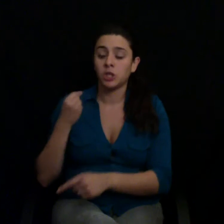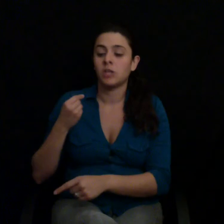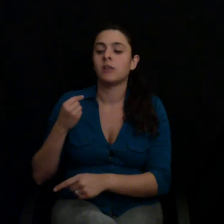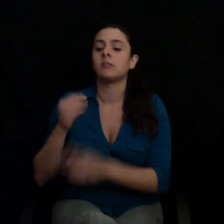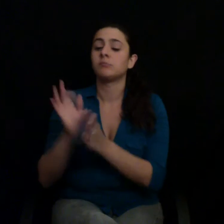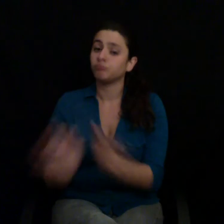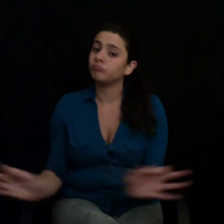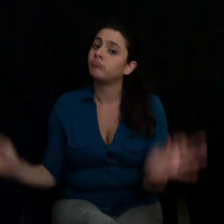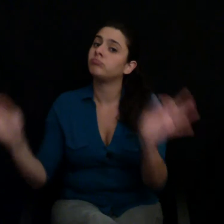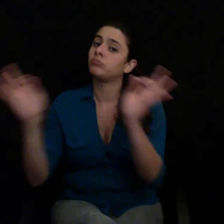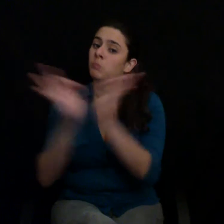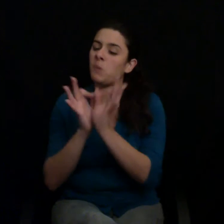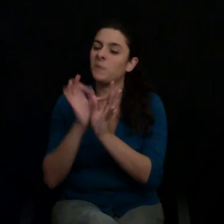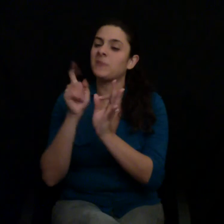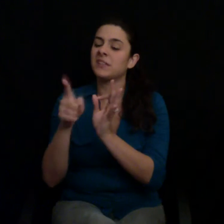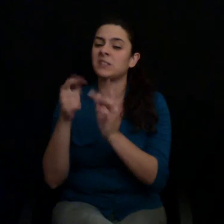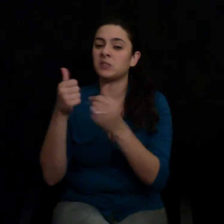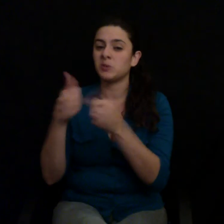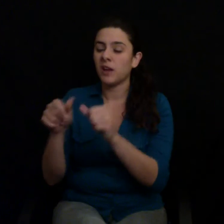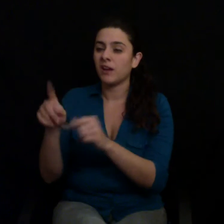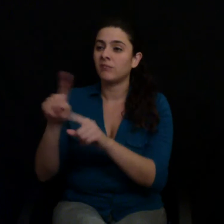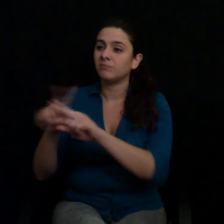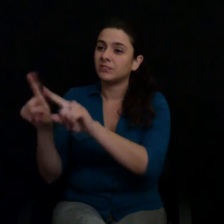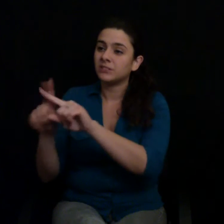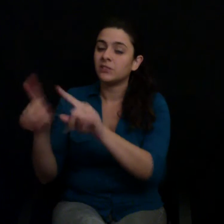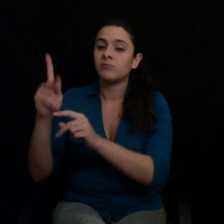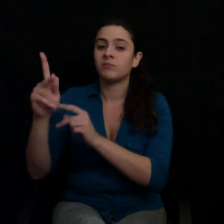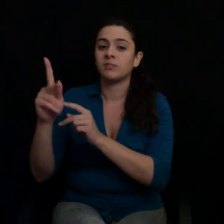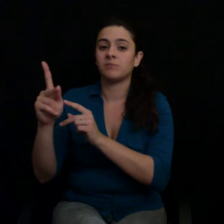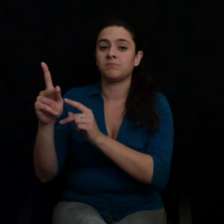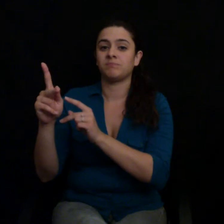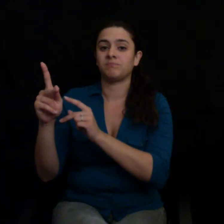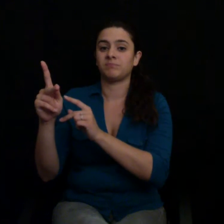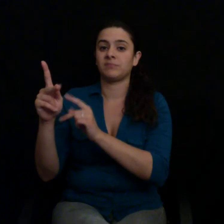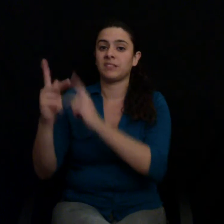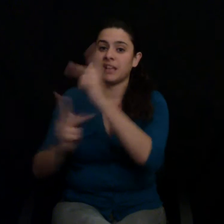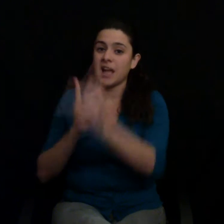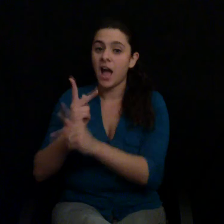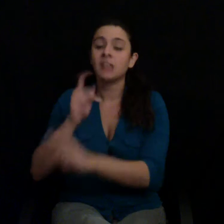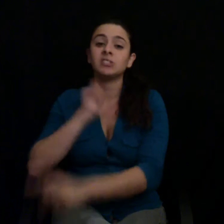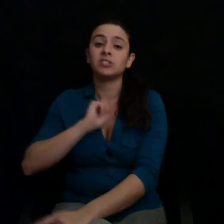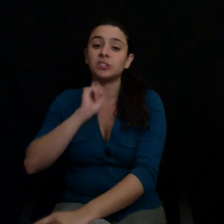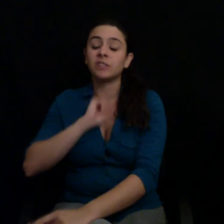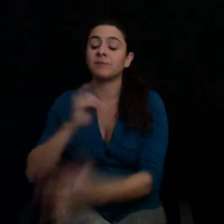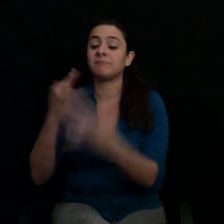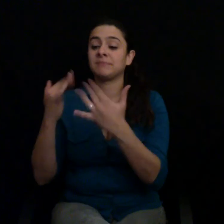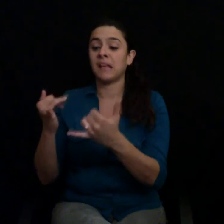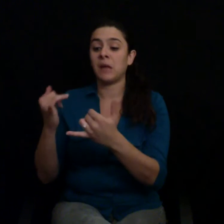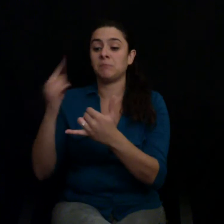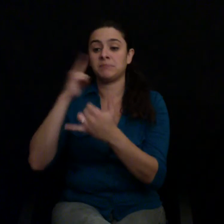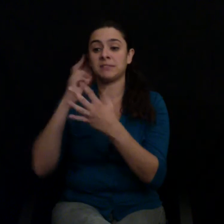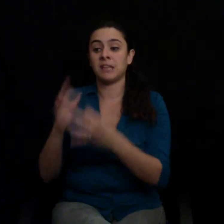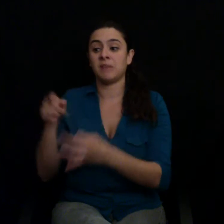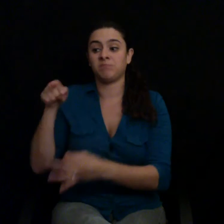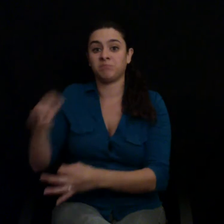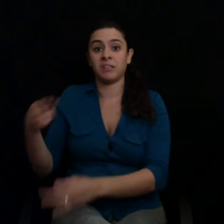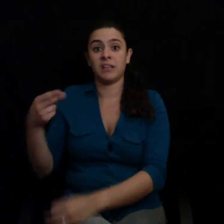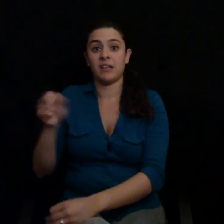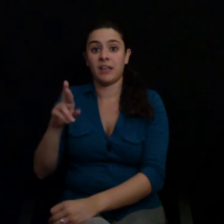for the best razor manufacturer ever, before settling on those classy German blades. So, go to harrys.com